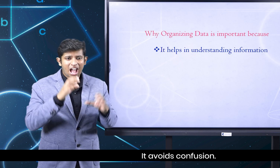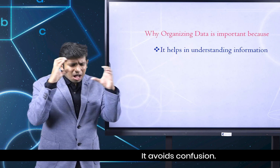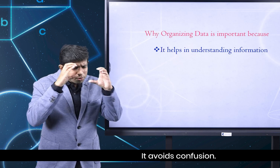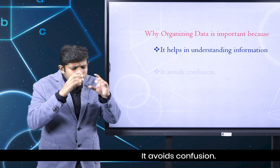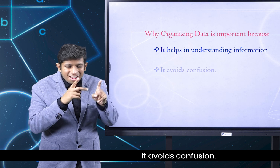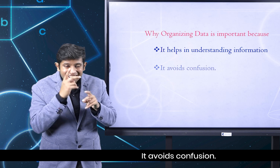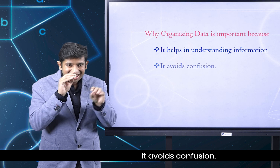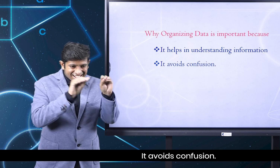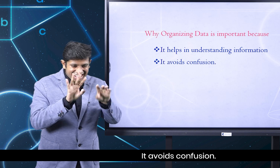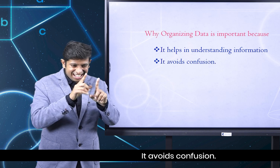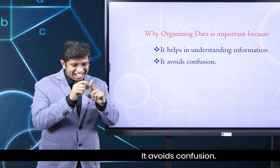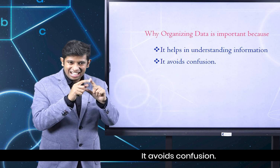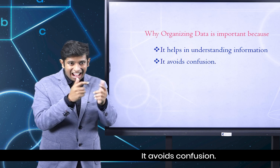it avoids confusion,